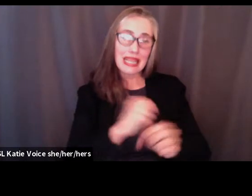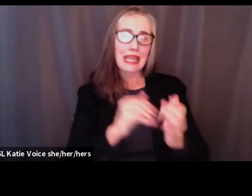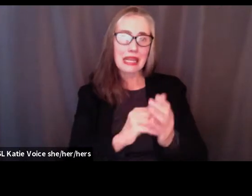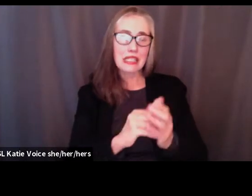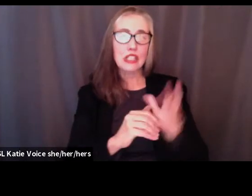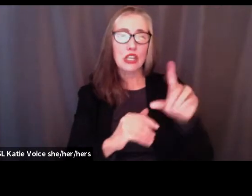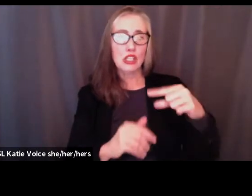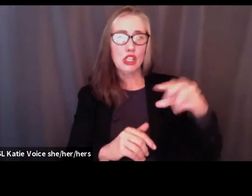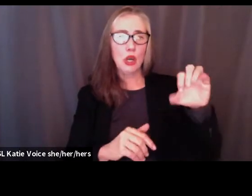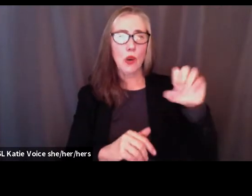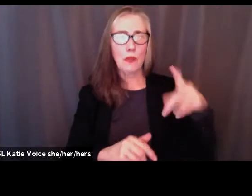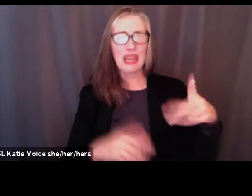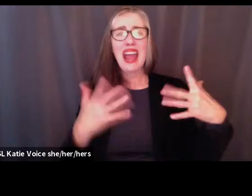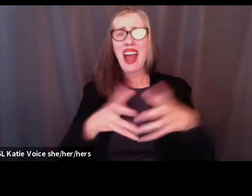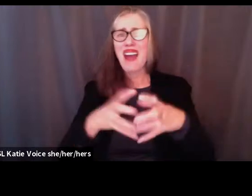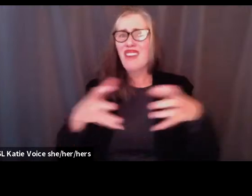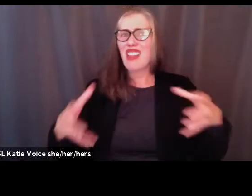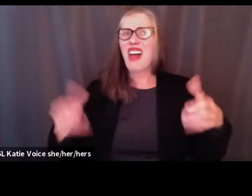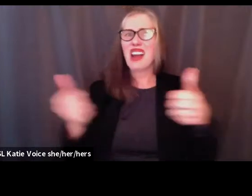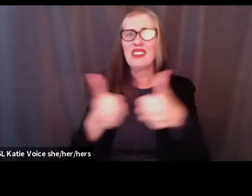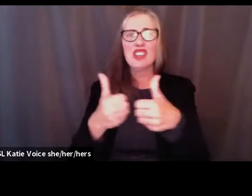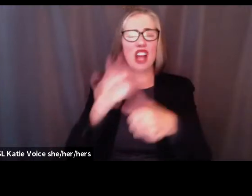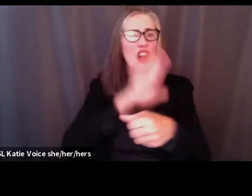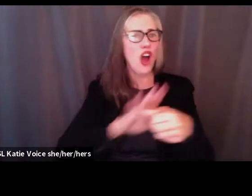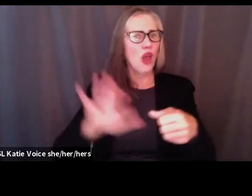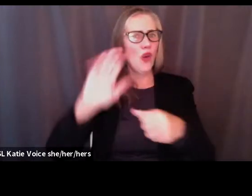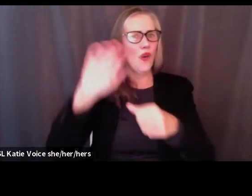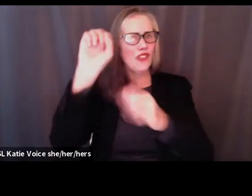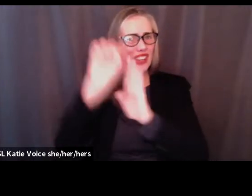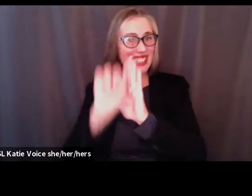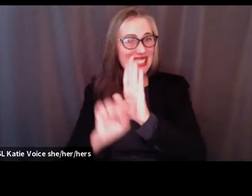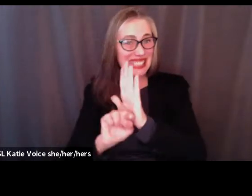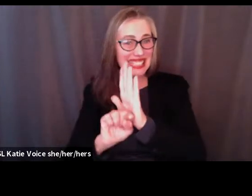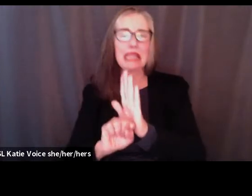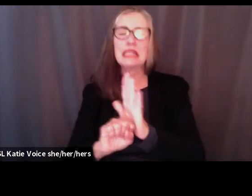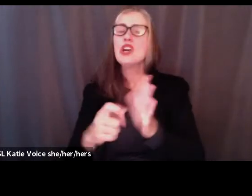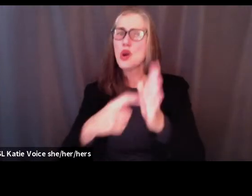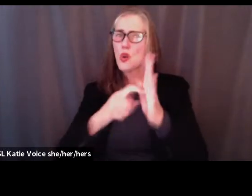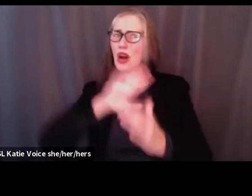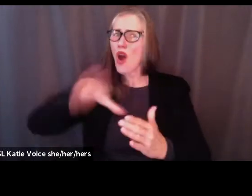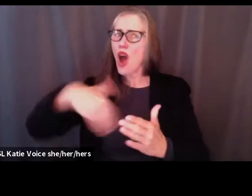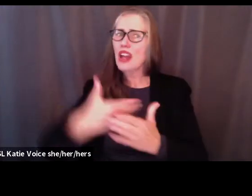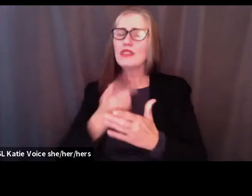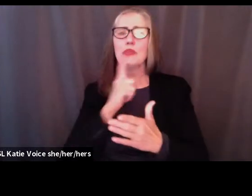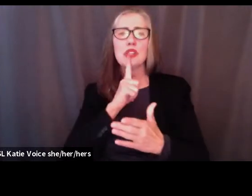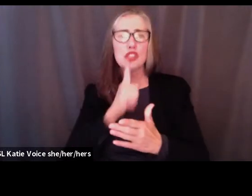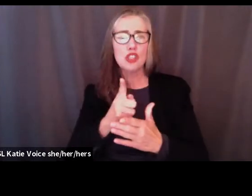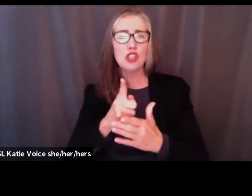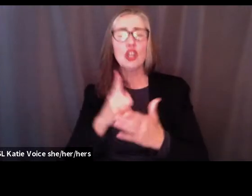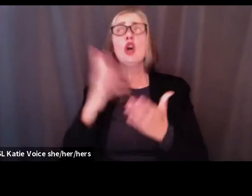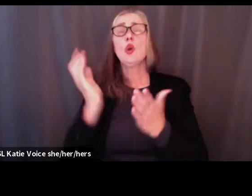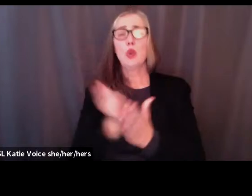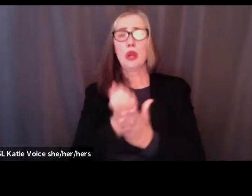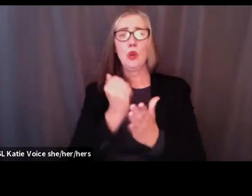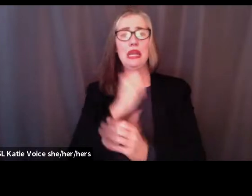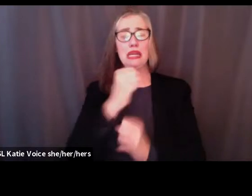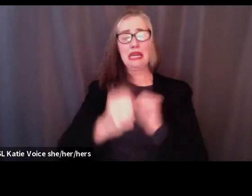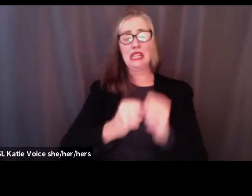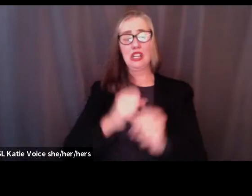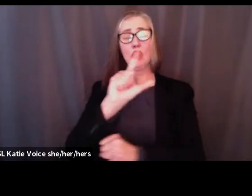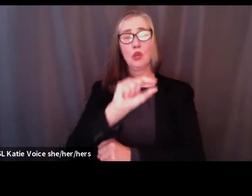redistricting, creating closer races all over our state. And it's going to take all of us to make sure we win in 2022 and